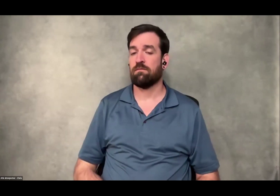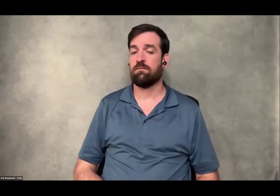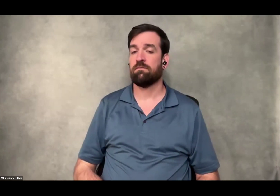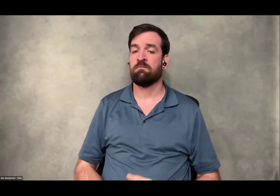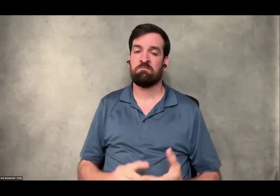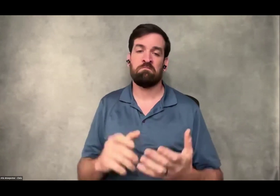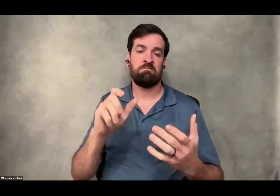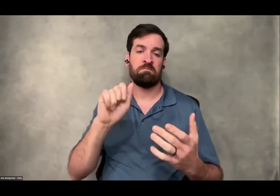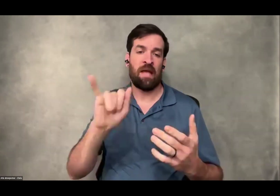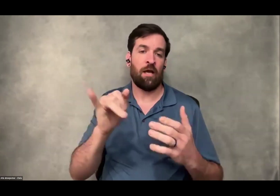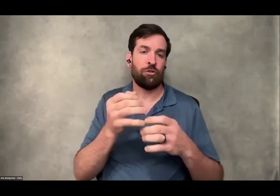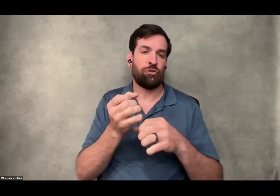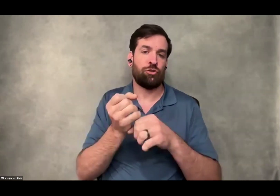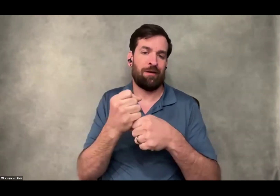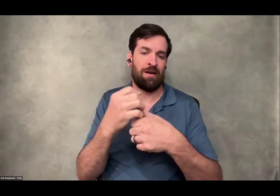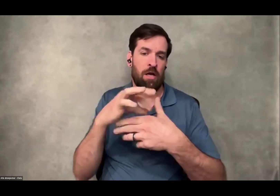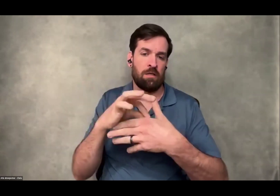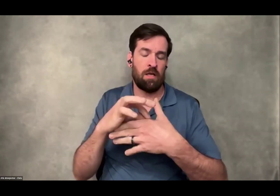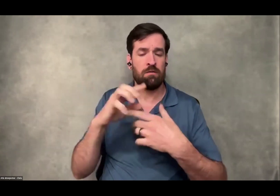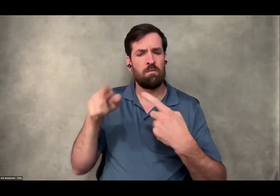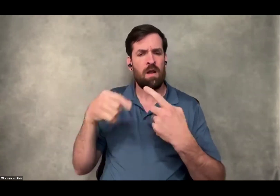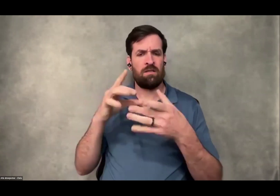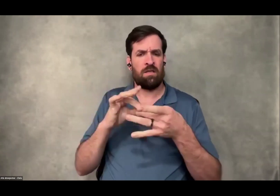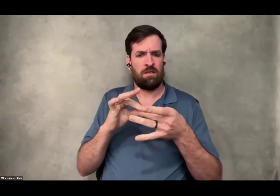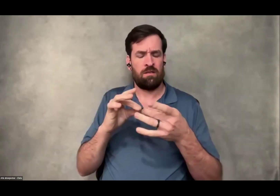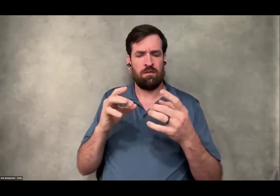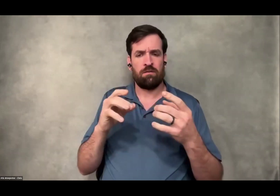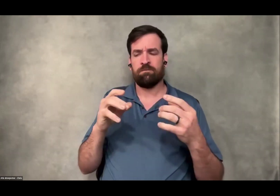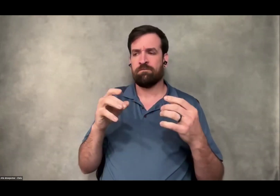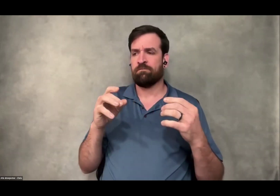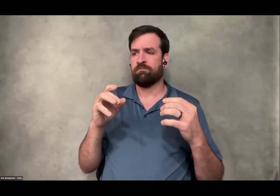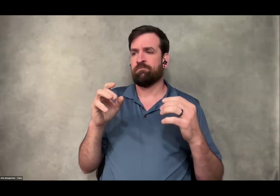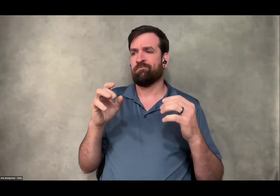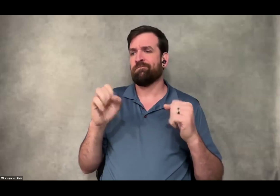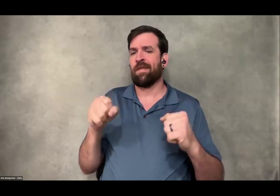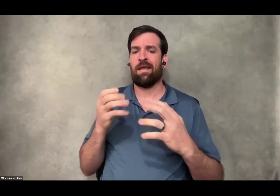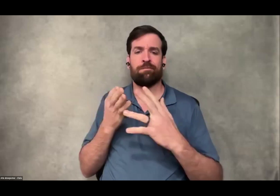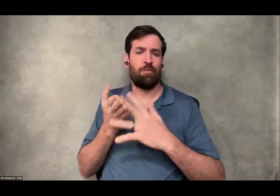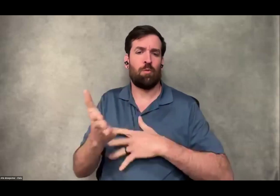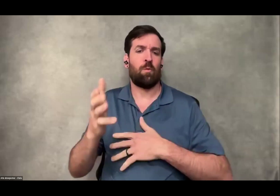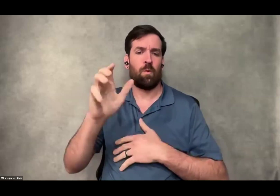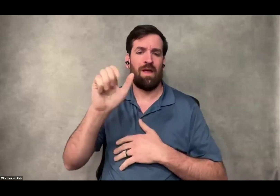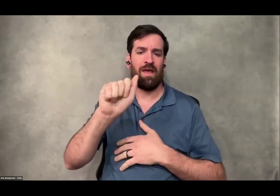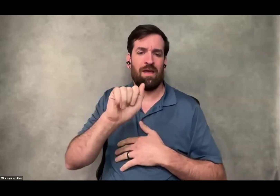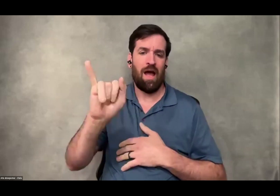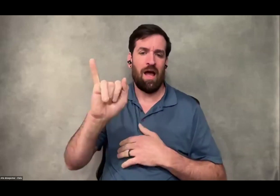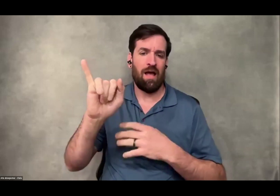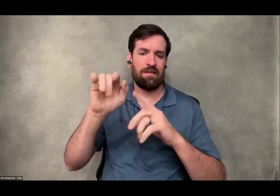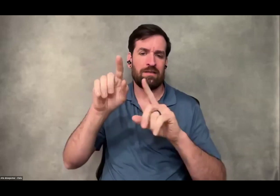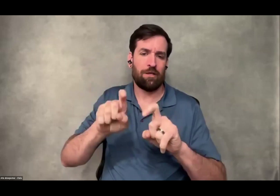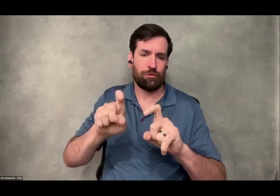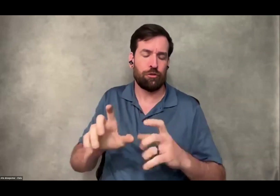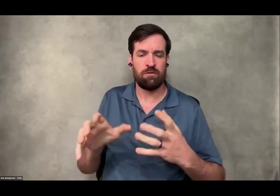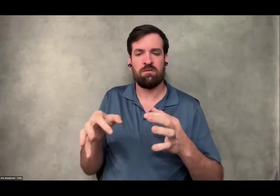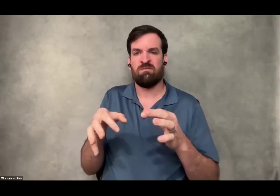AI generated content. And when I say that, you can put it through an AI tester or another language